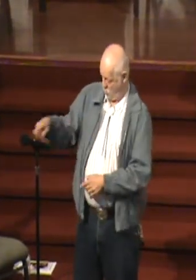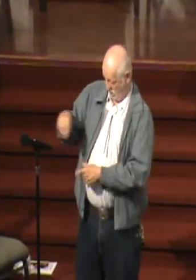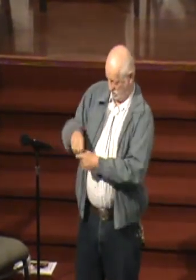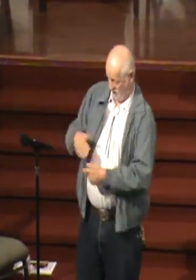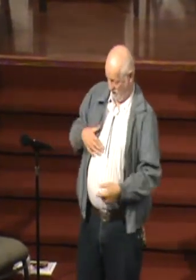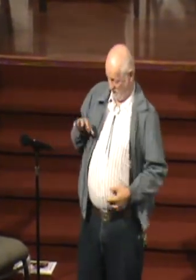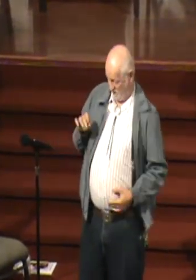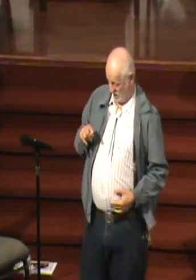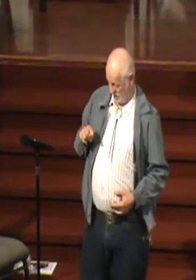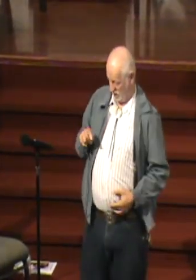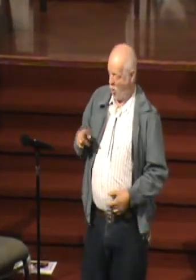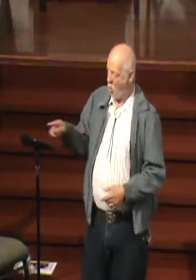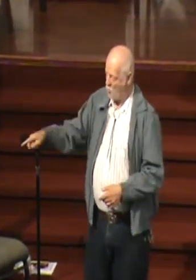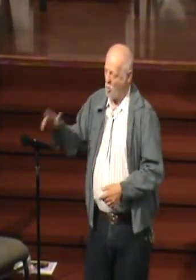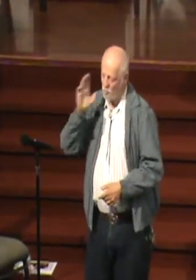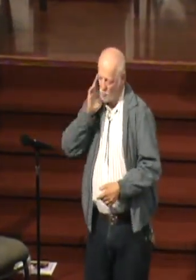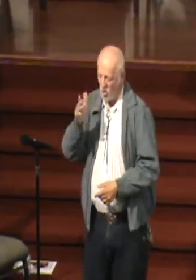I didn't do it for pay.